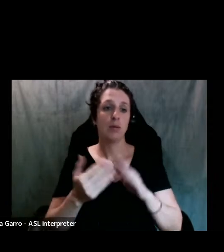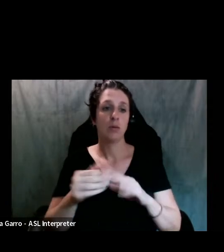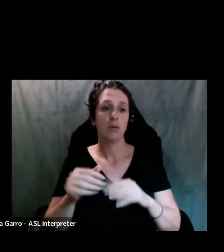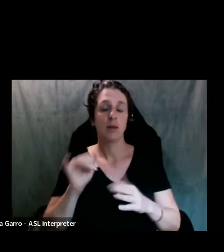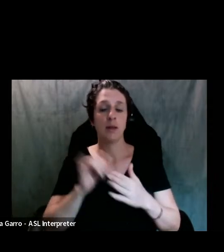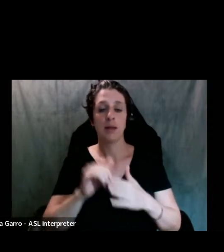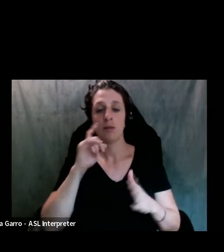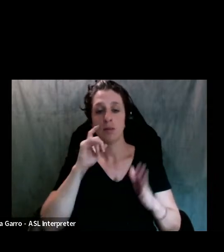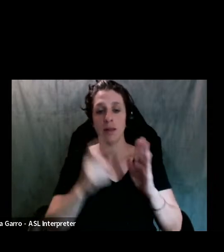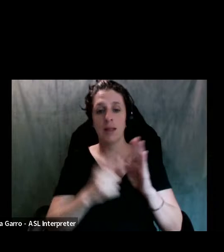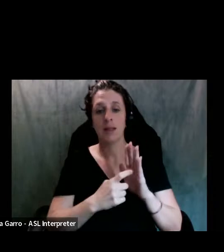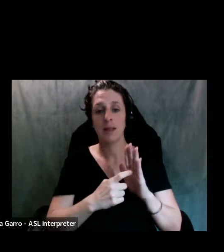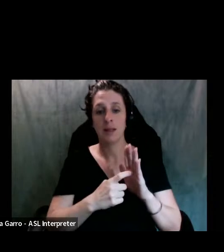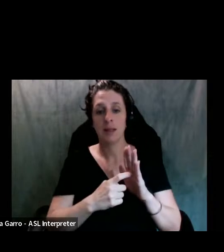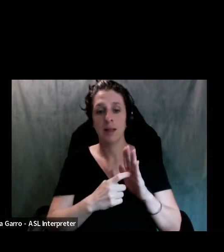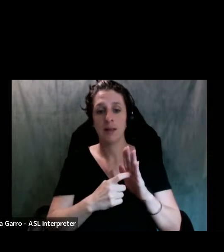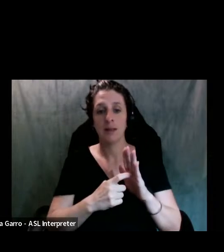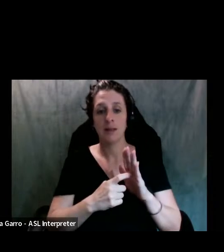recognizes